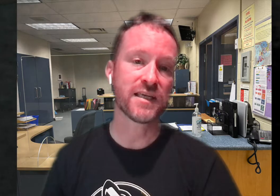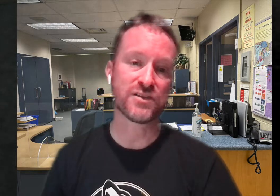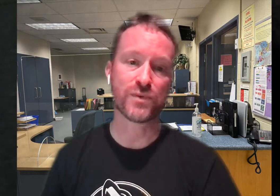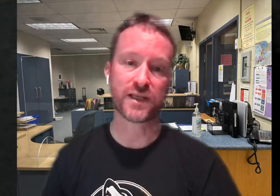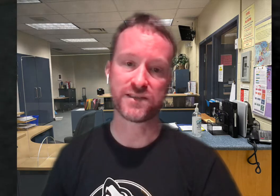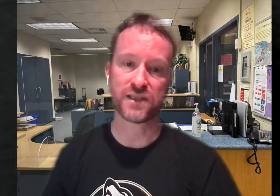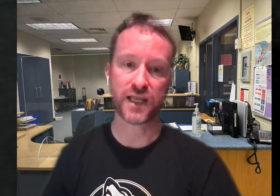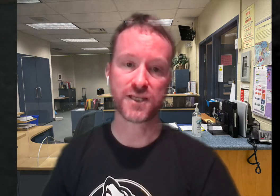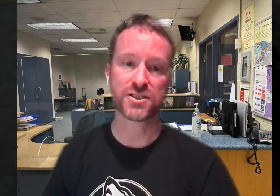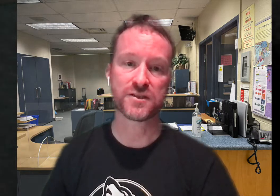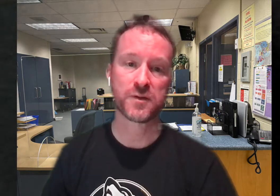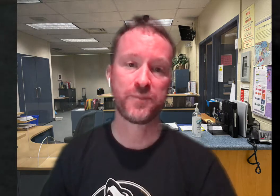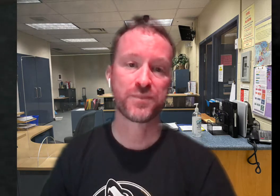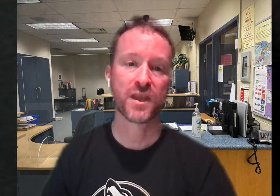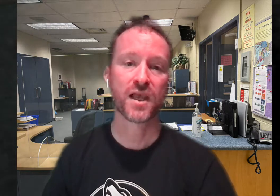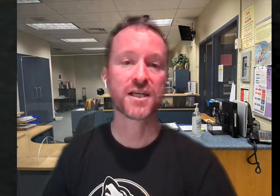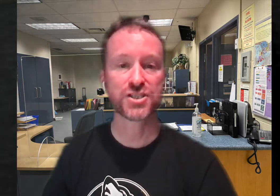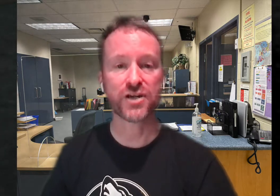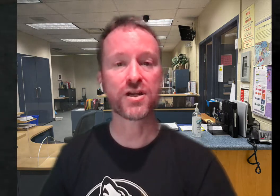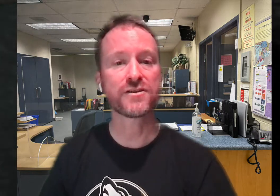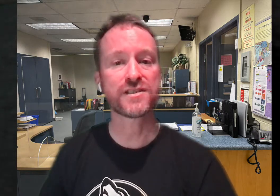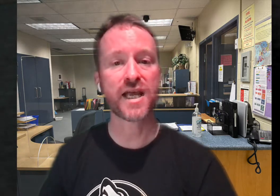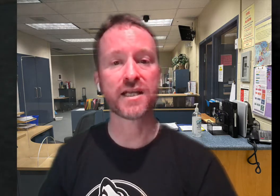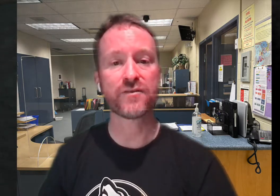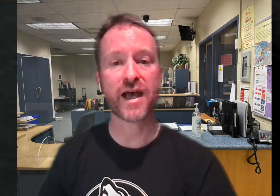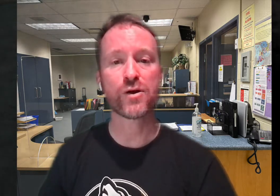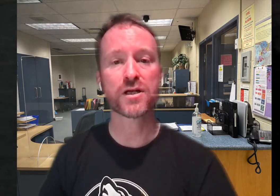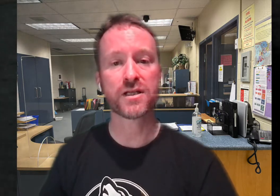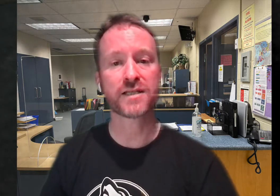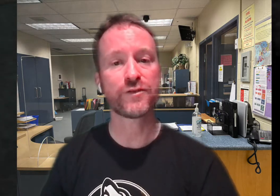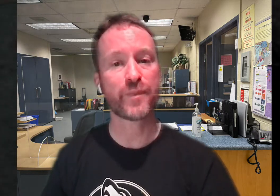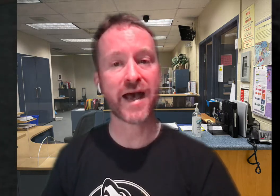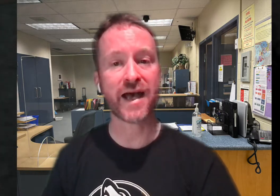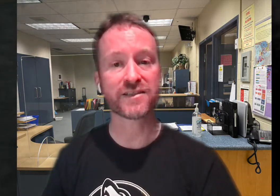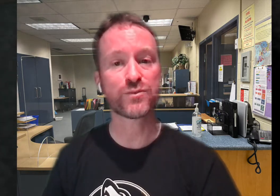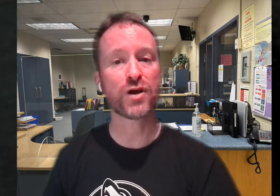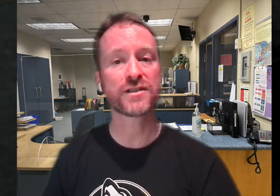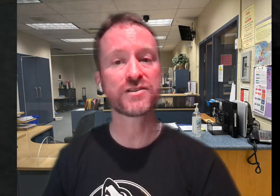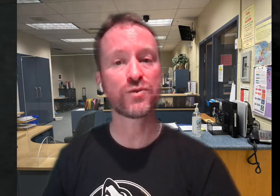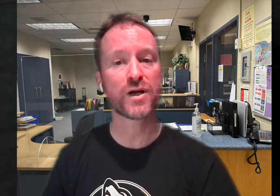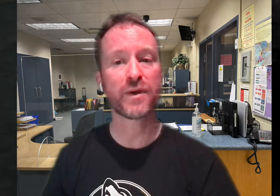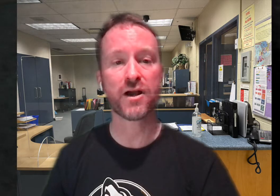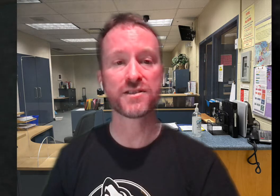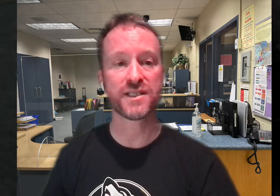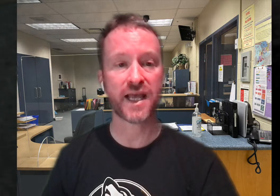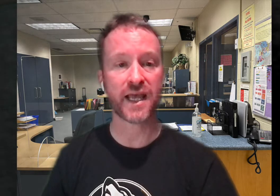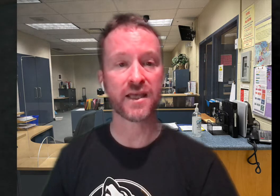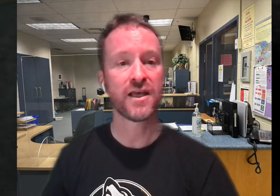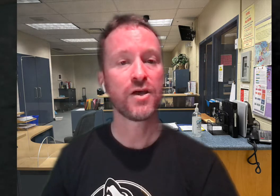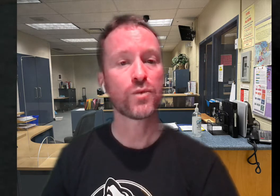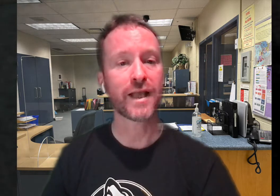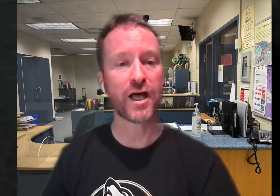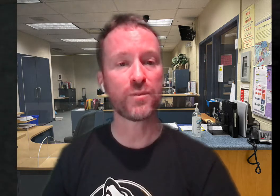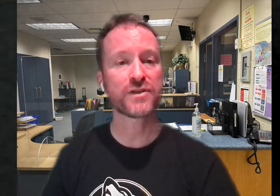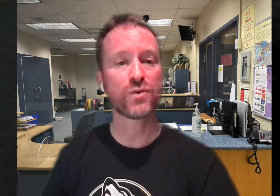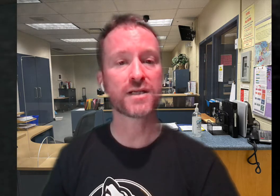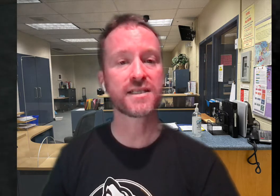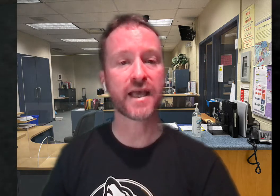to reconciliation. A shared understanding of how our collective past brought us to where we are today will help us walk